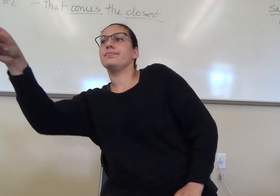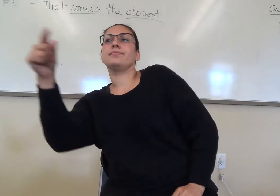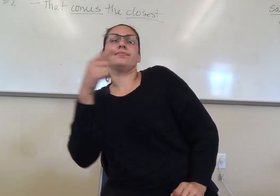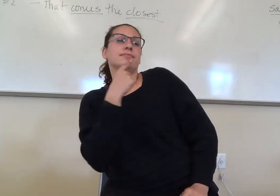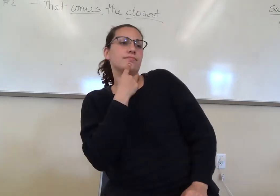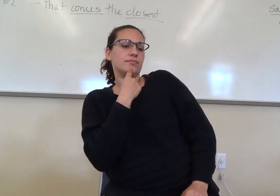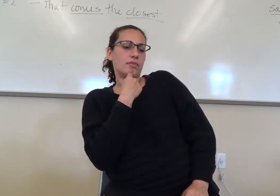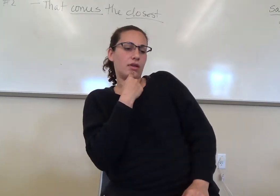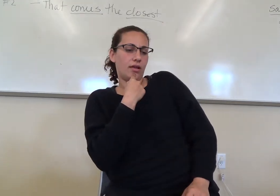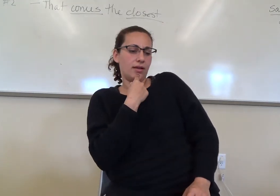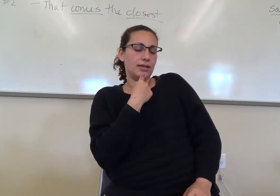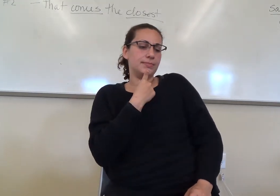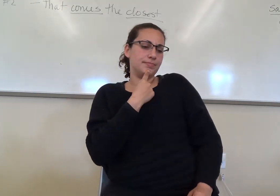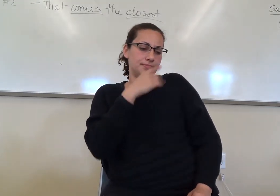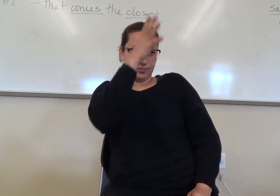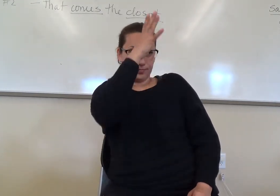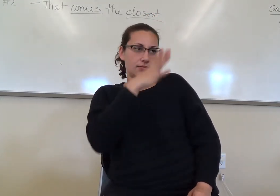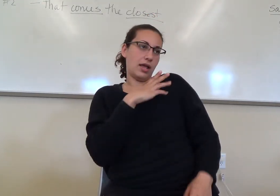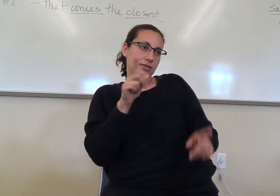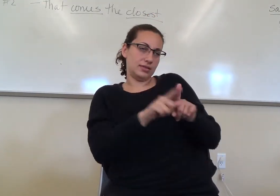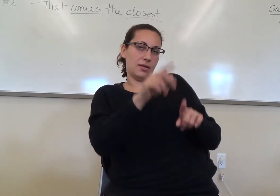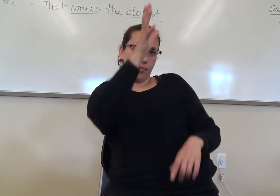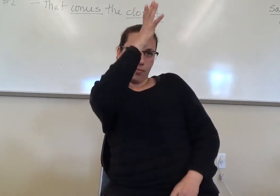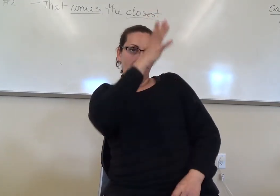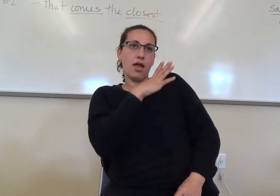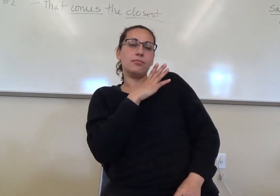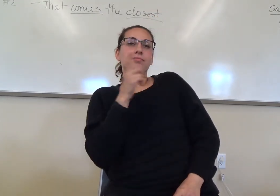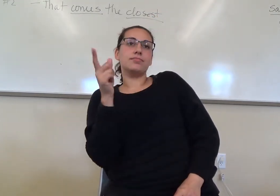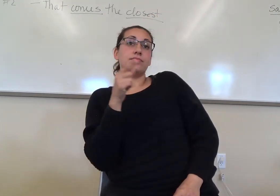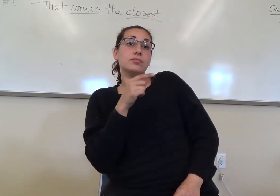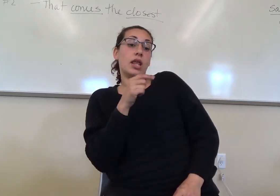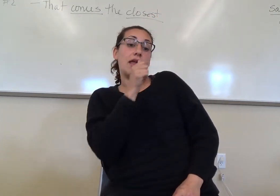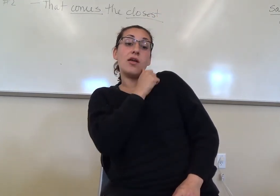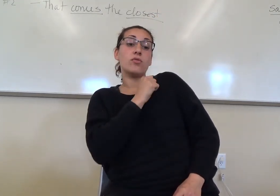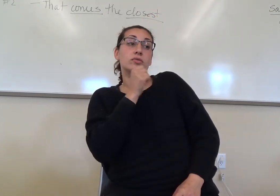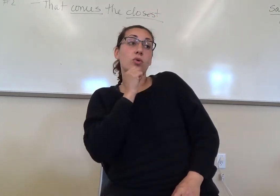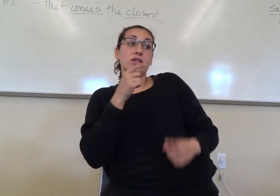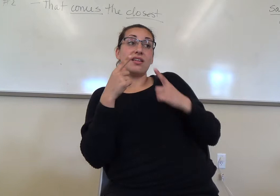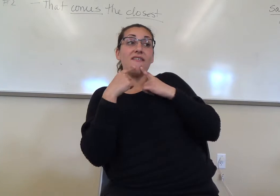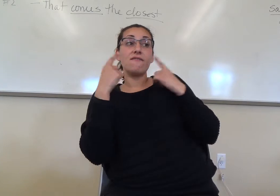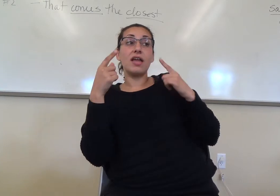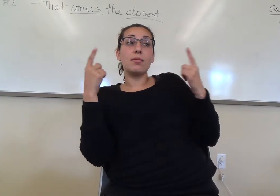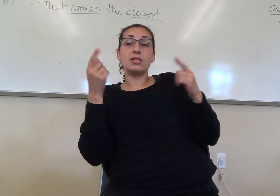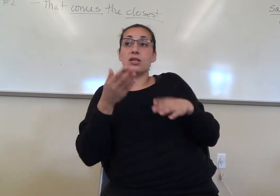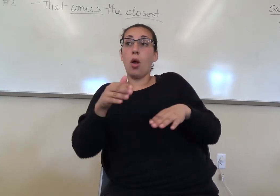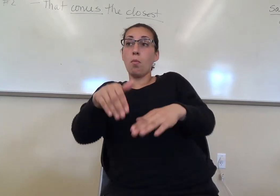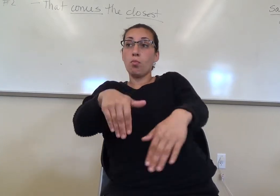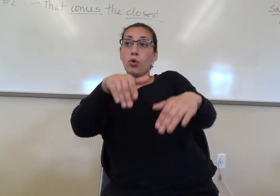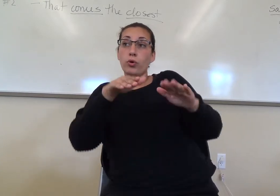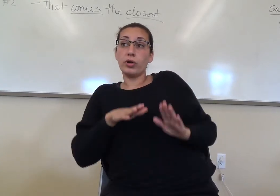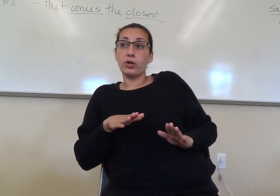The Arizona is a famous burial site. Okay, for whom? For veterans. Okay,